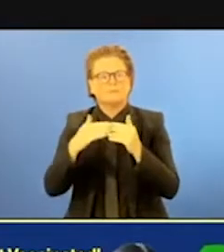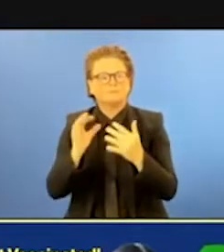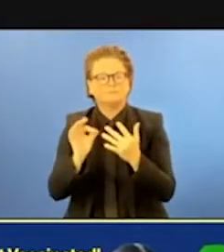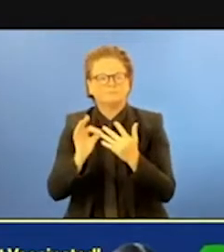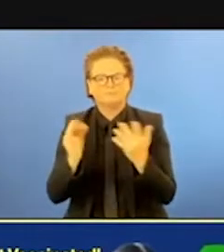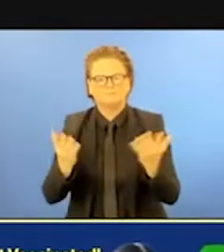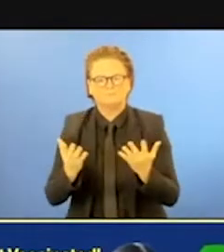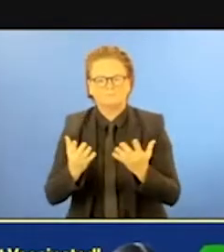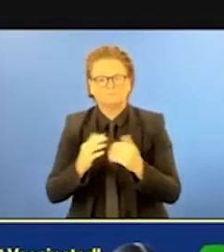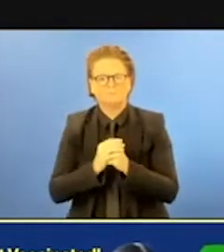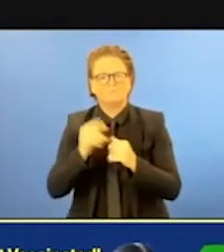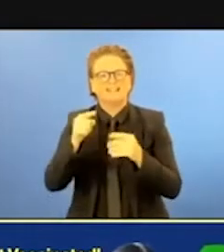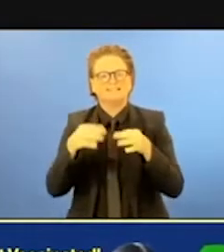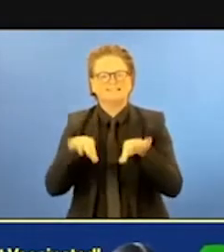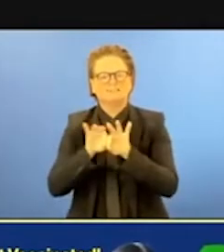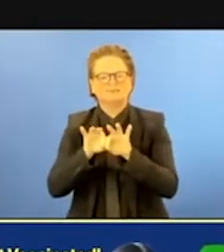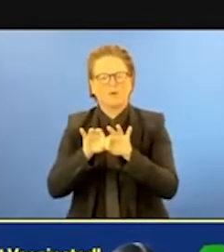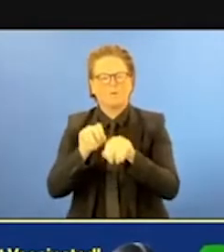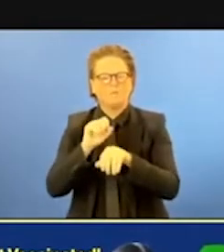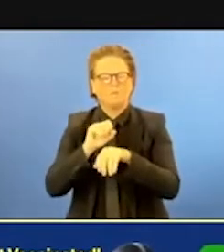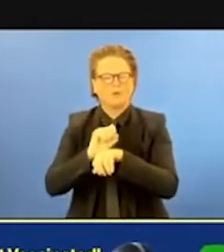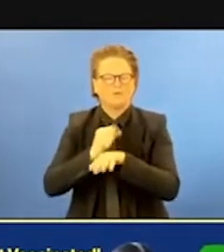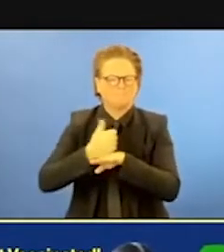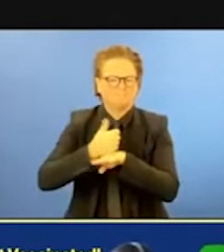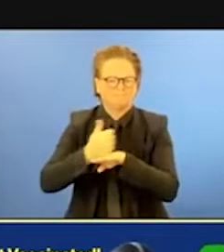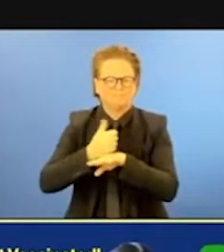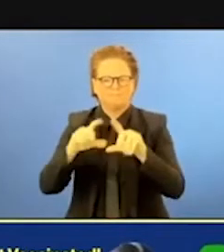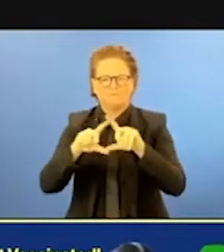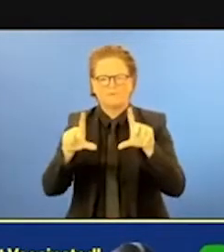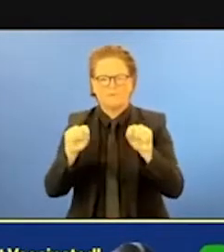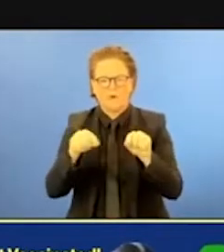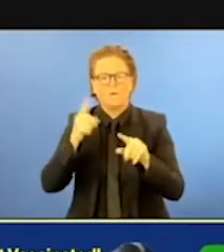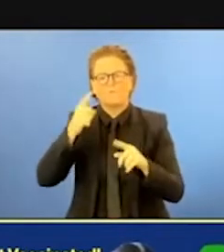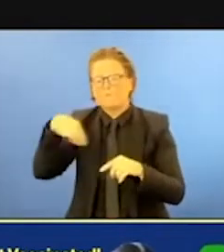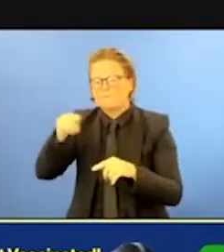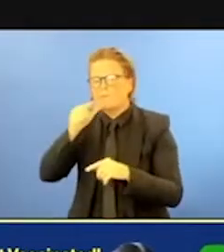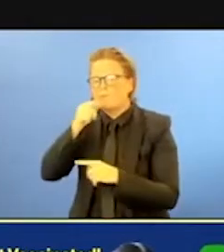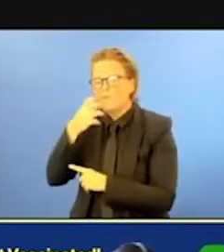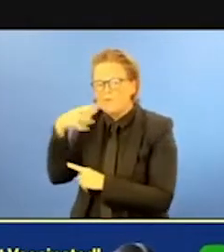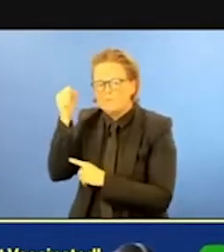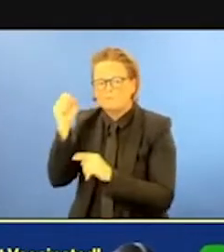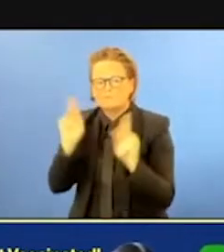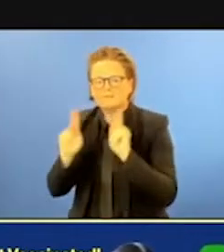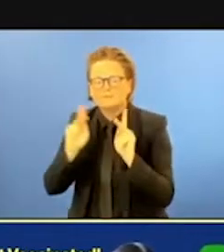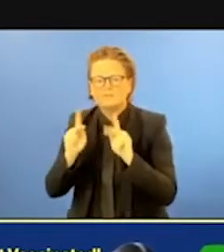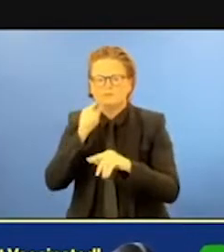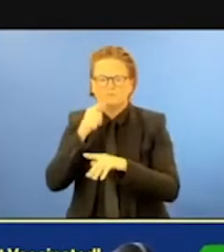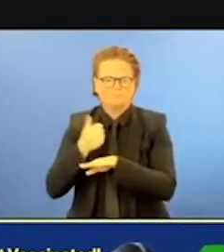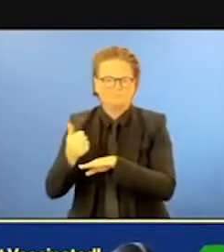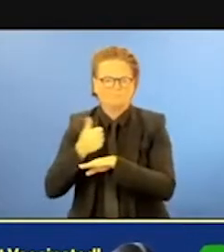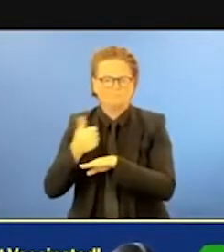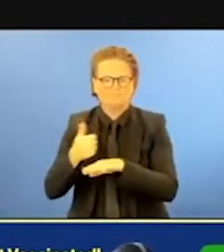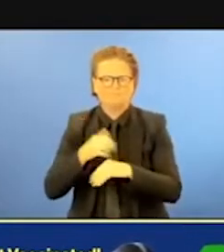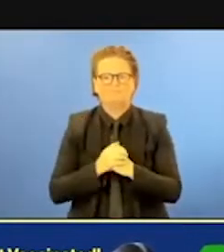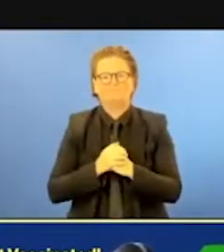by taxi per month for older adults. Those are persons 65 and older, and for people with